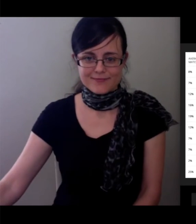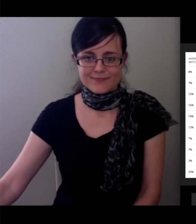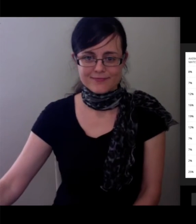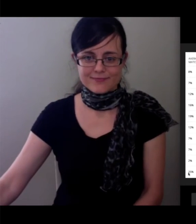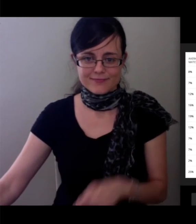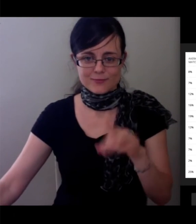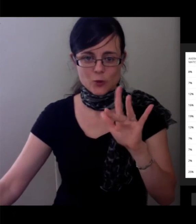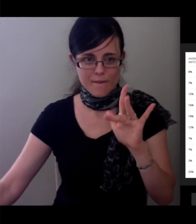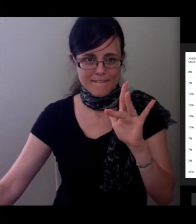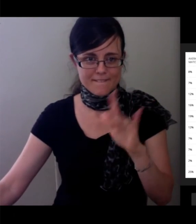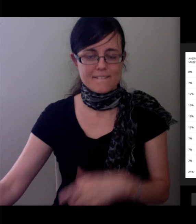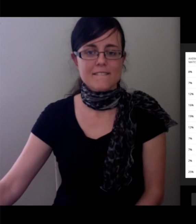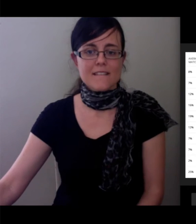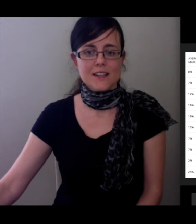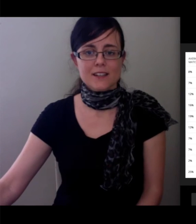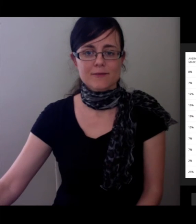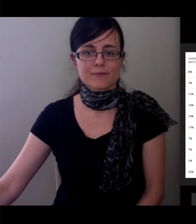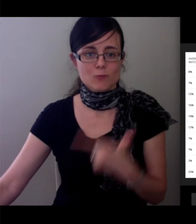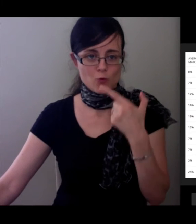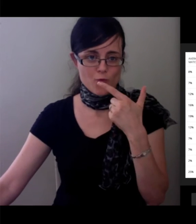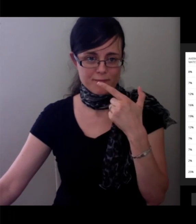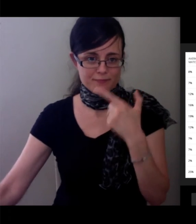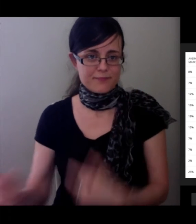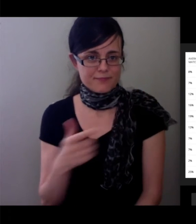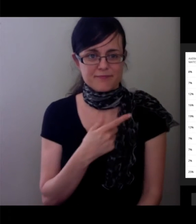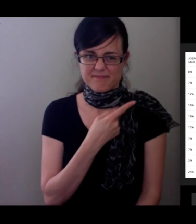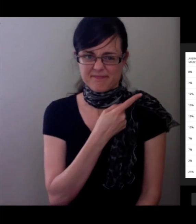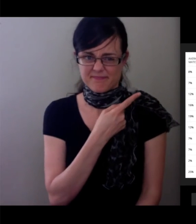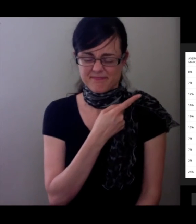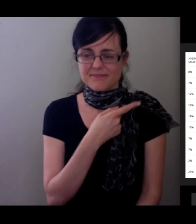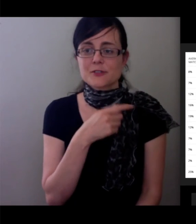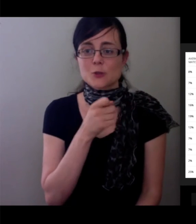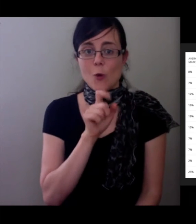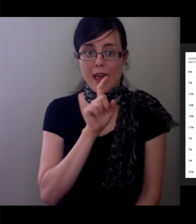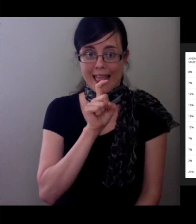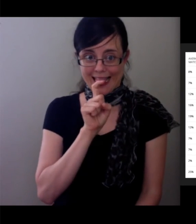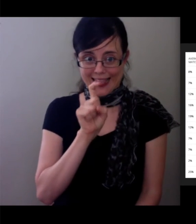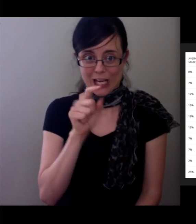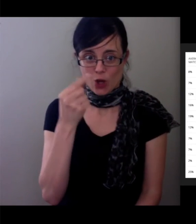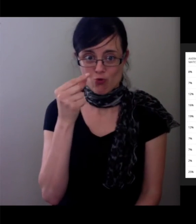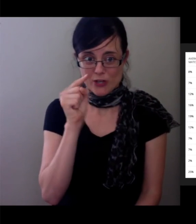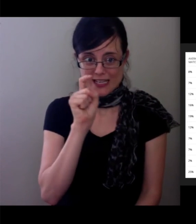So 25% down here is high, so is 21%.